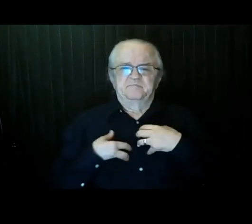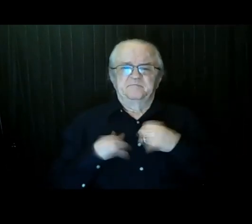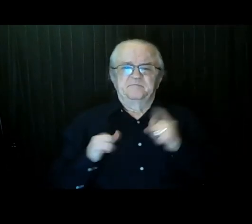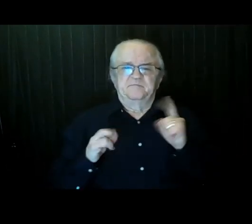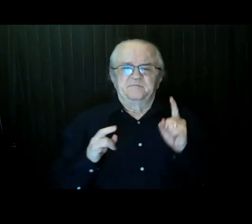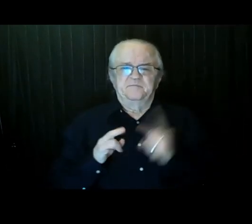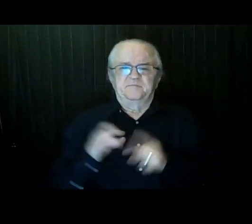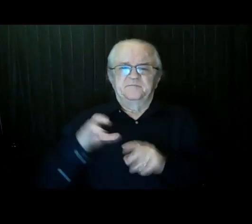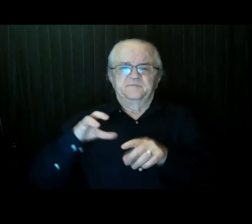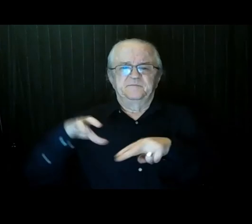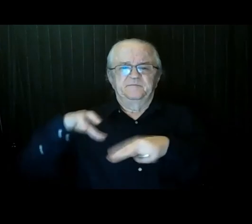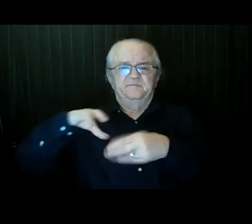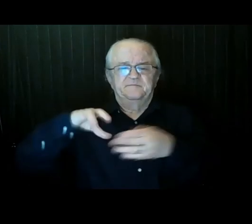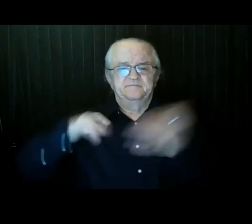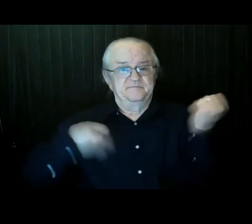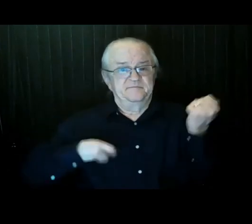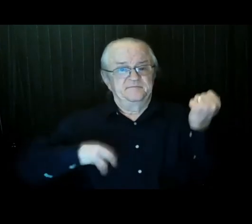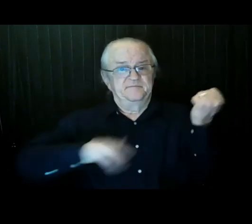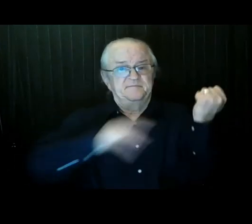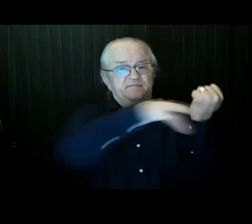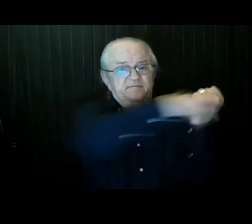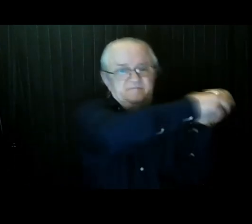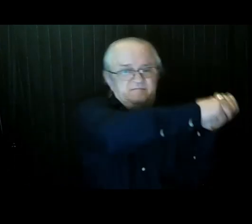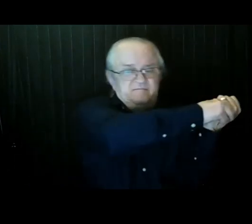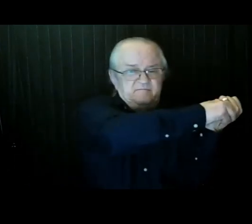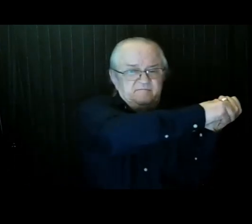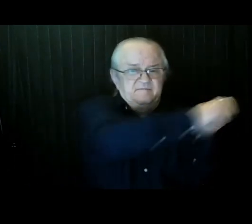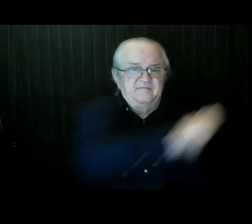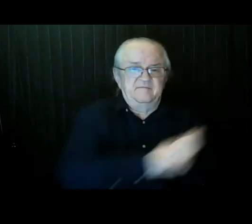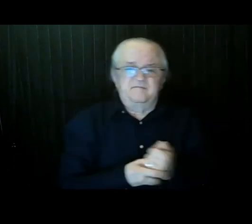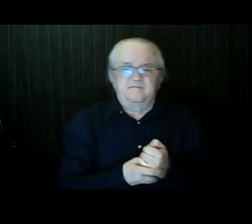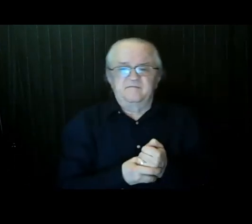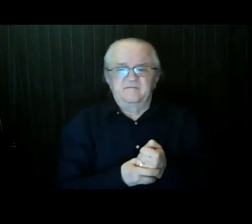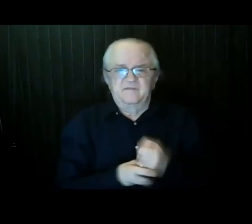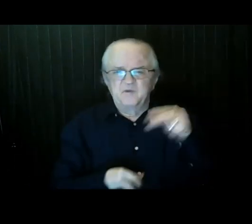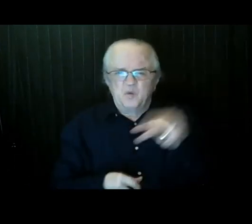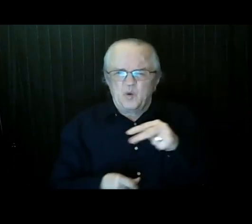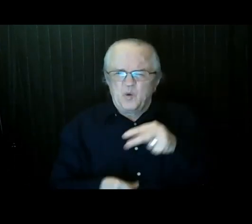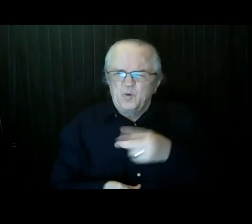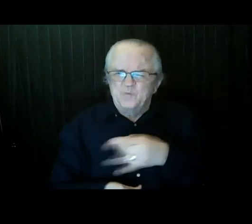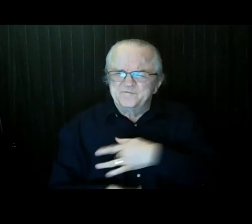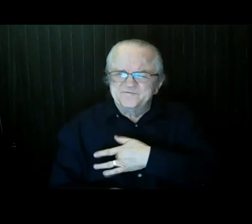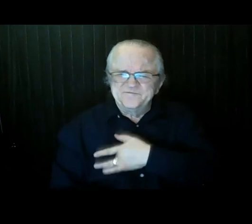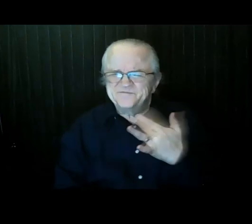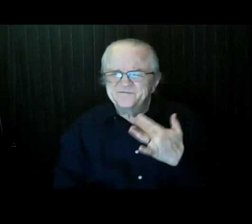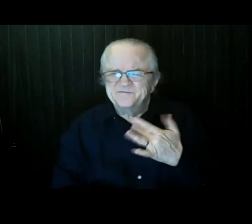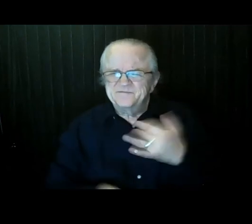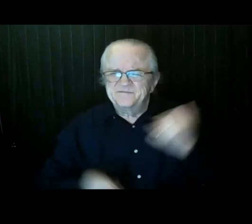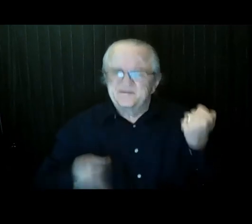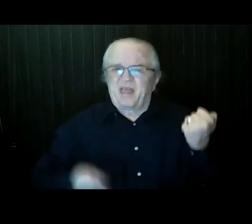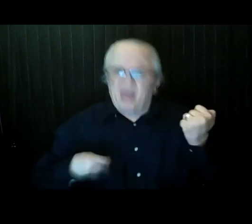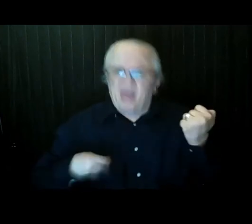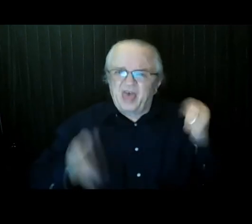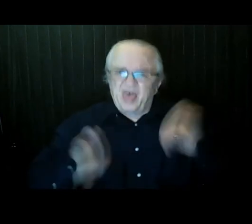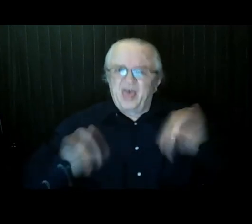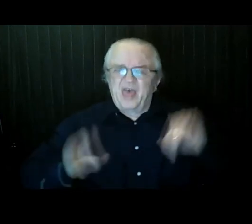muffled the string. Looked at him, scowled, and said, what are you doing with that instrument? And